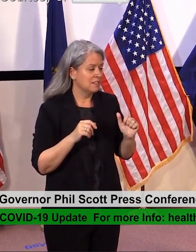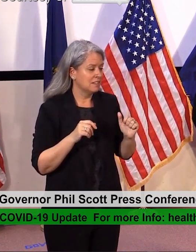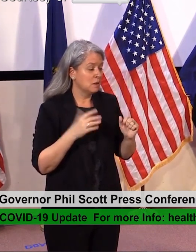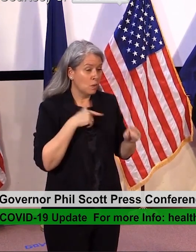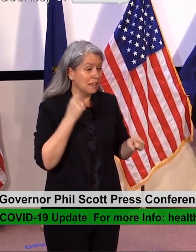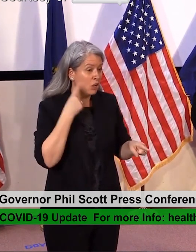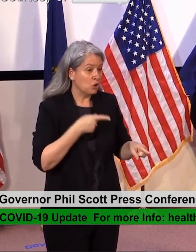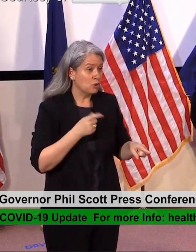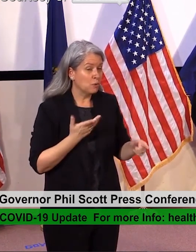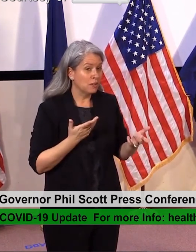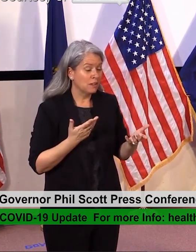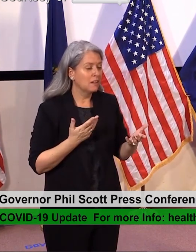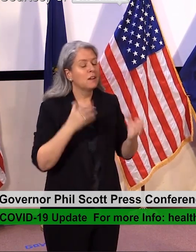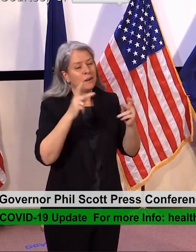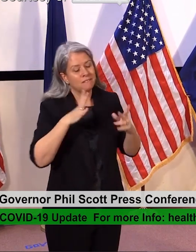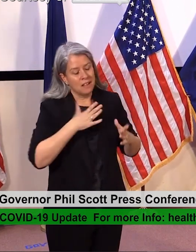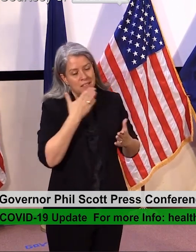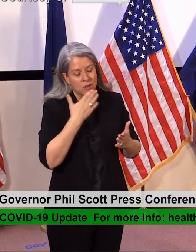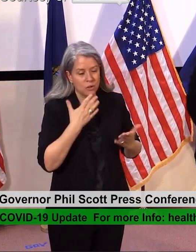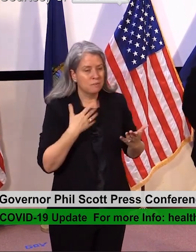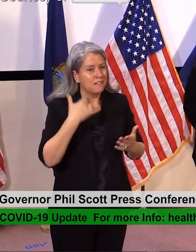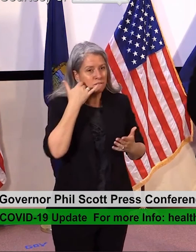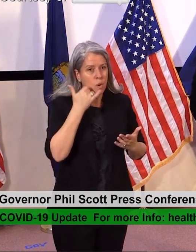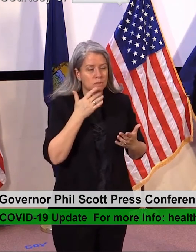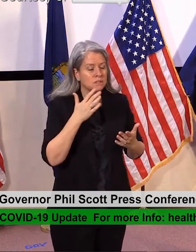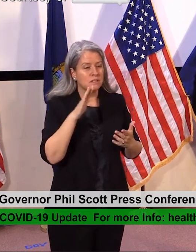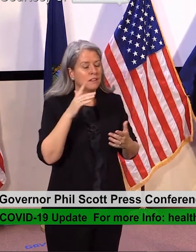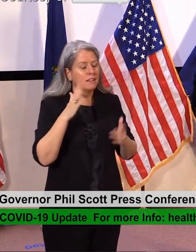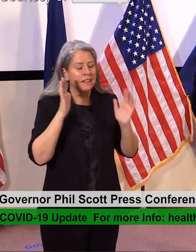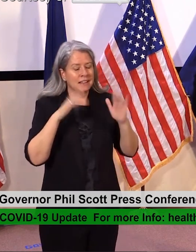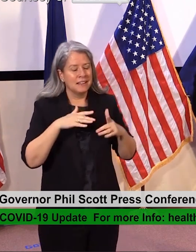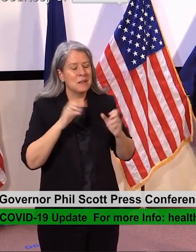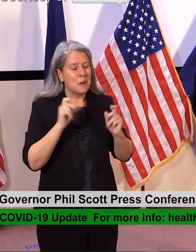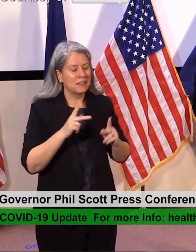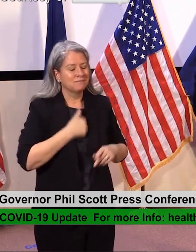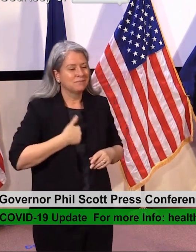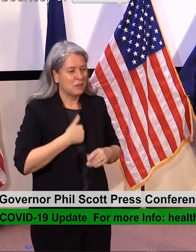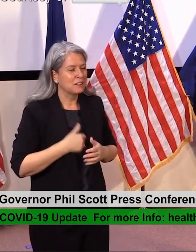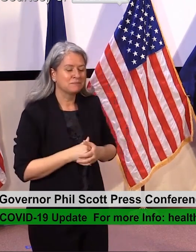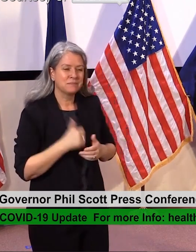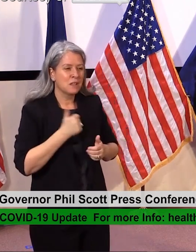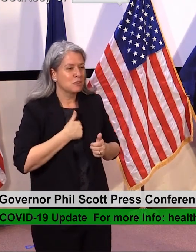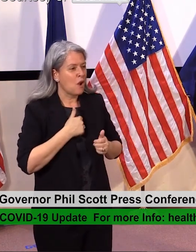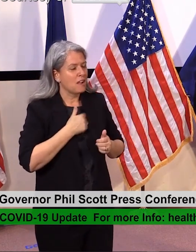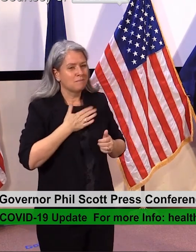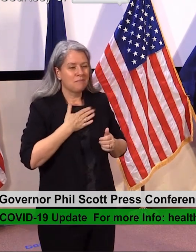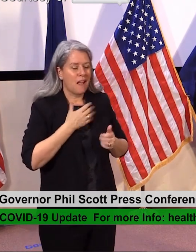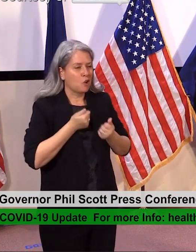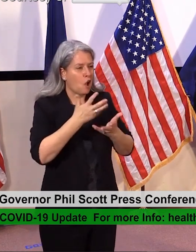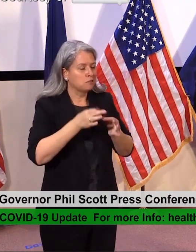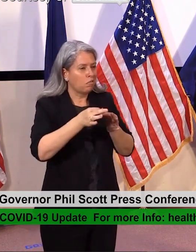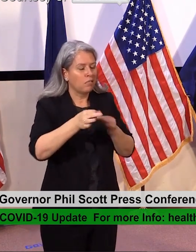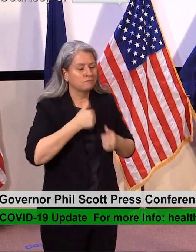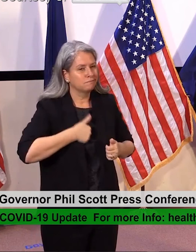We can hear you. Oh, okay, thank you. My phone volume was turned down again. Okay, sorry to take so long with that. I guess